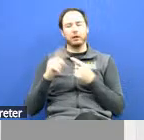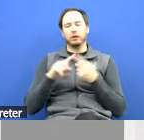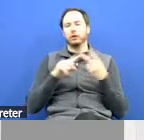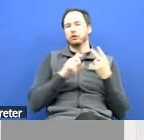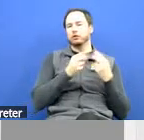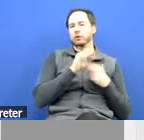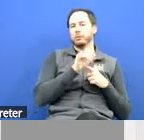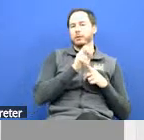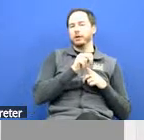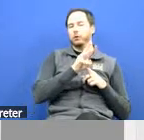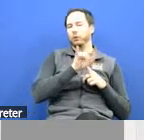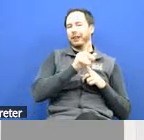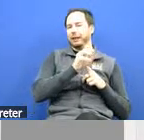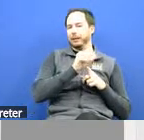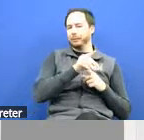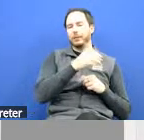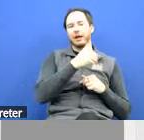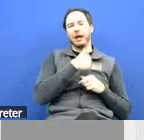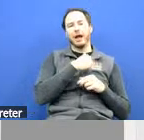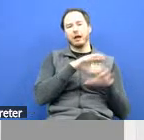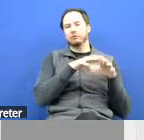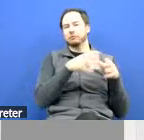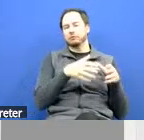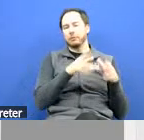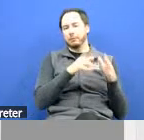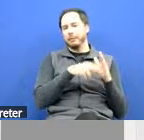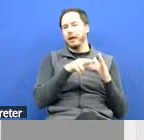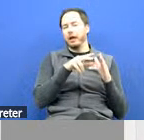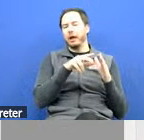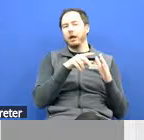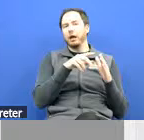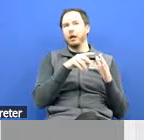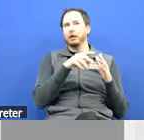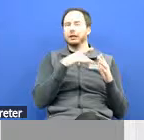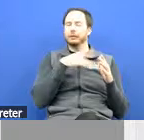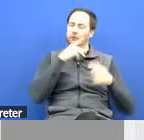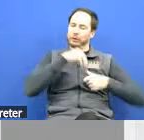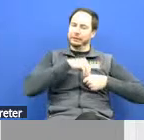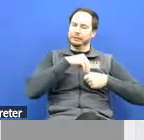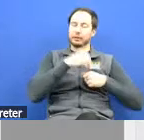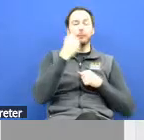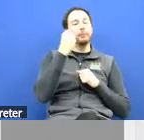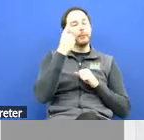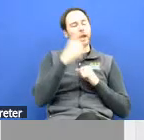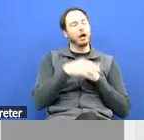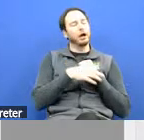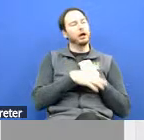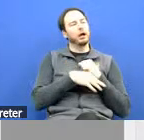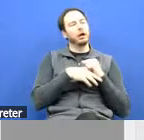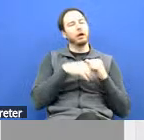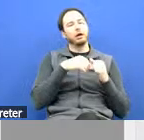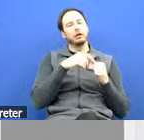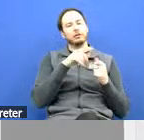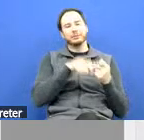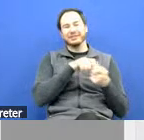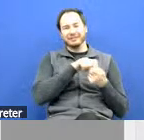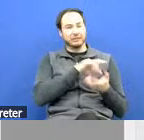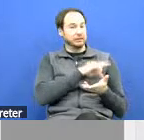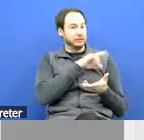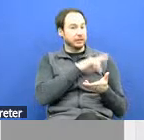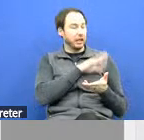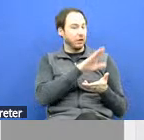Sherwin-Williams has a set of collections. Now, a lot of them are interior paints, but for particular styles